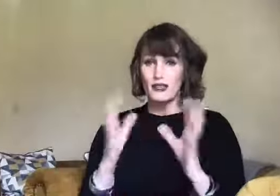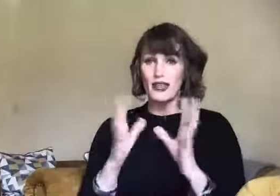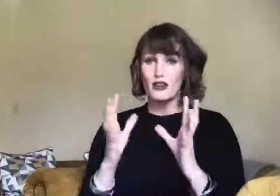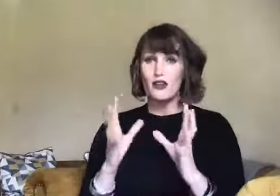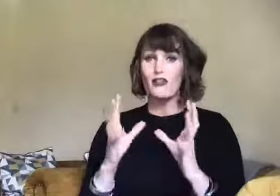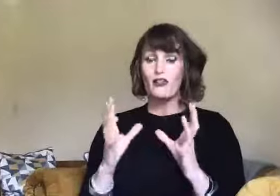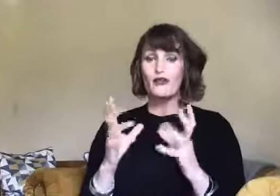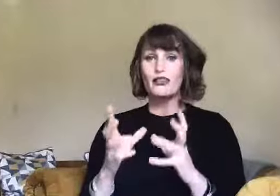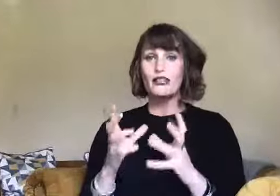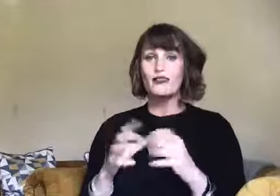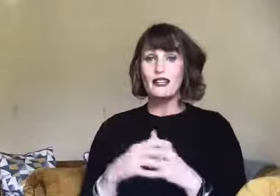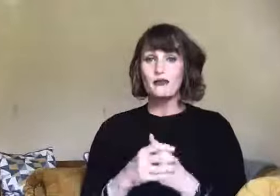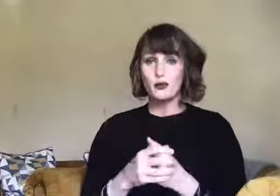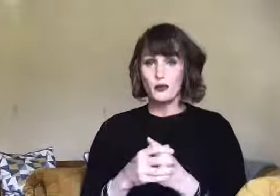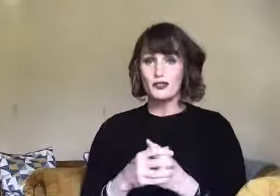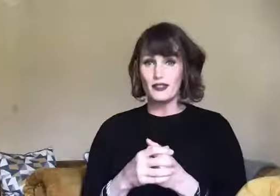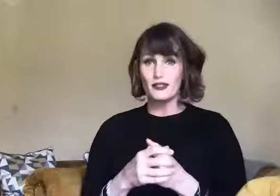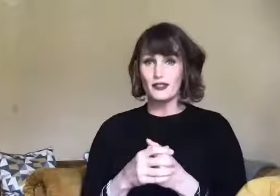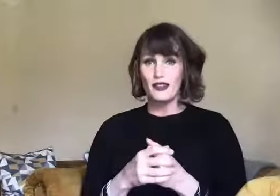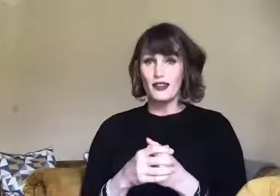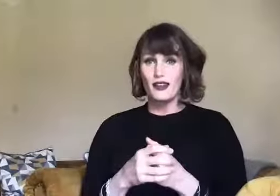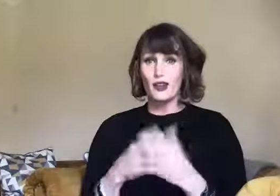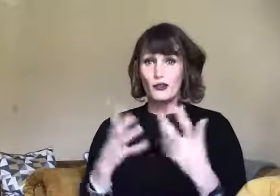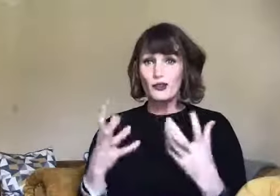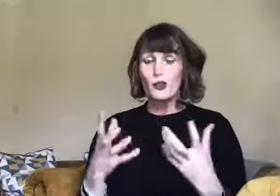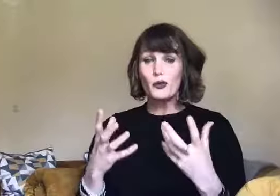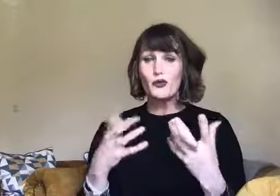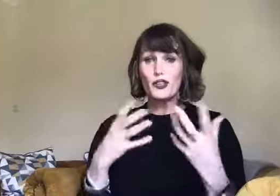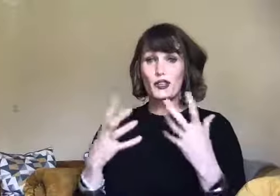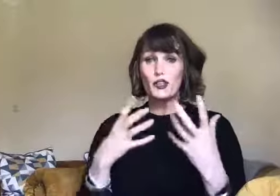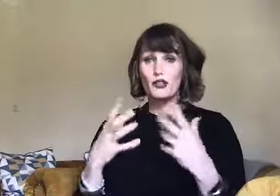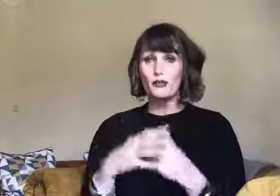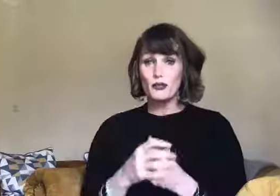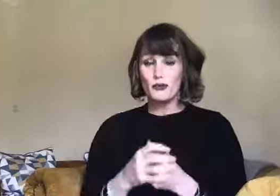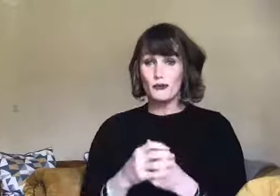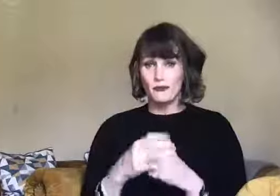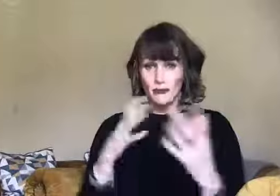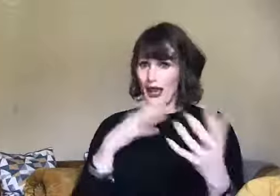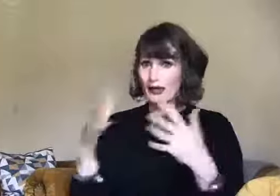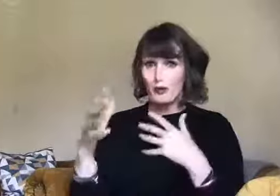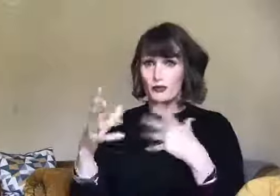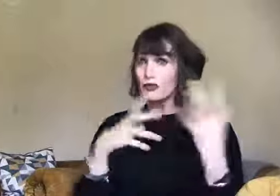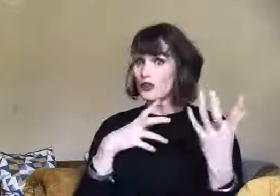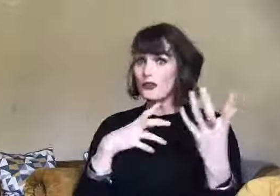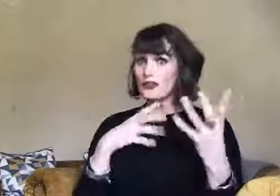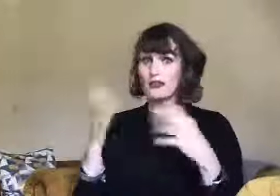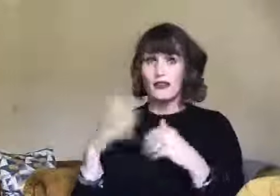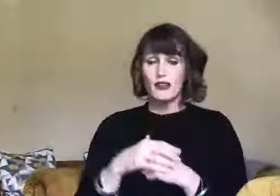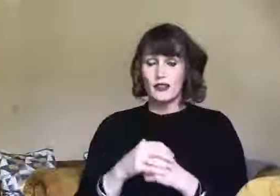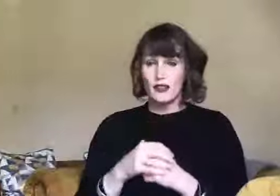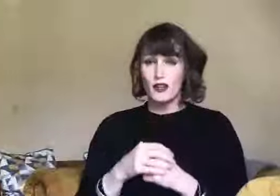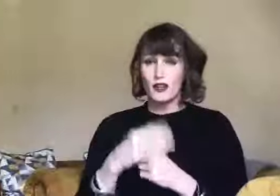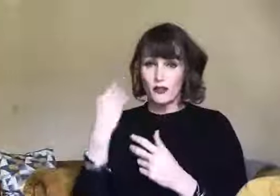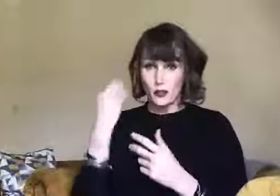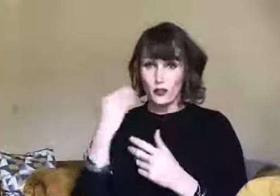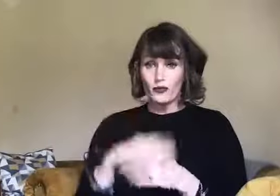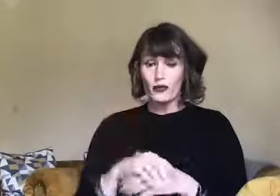again, another really, really important kind of tool that you can use between animal, human, for